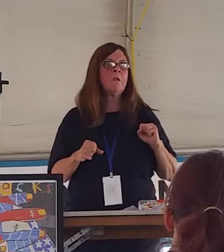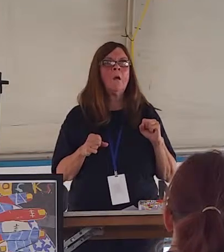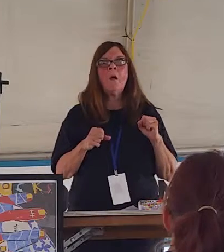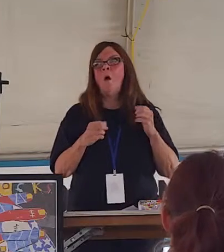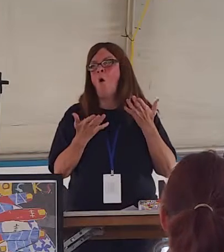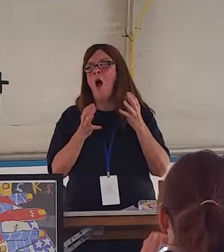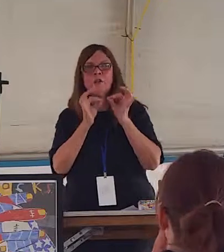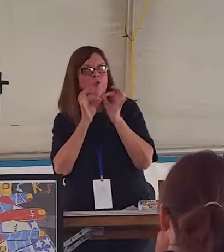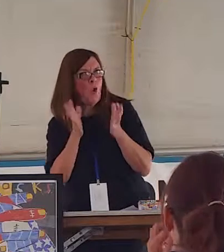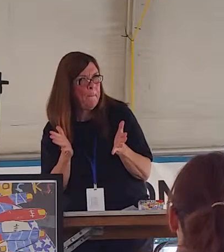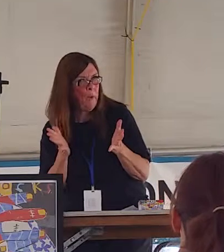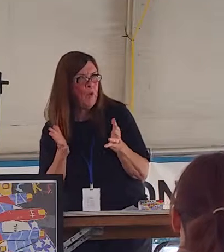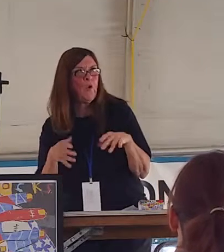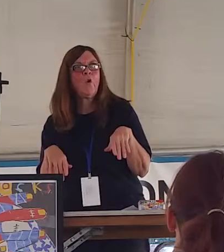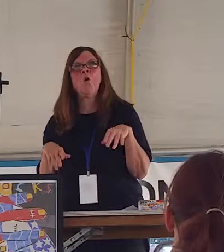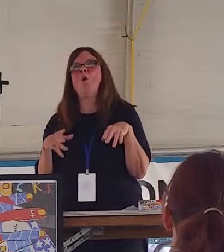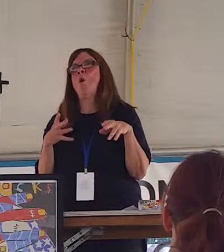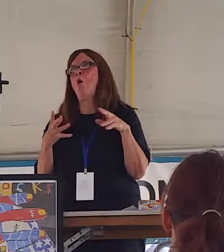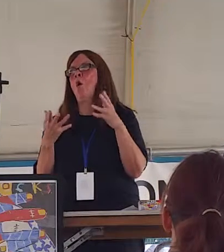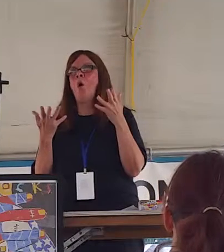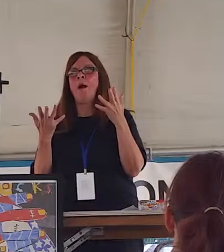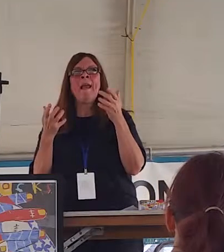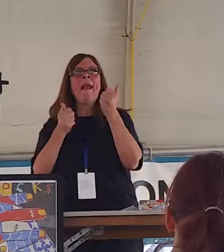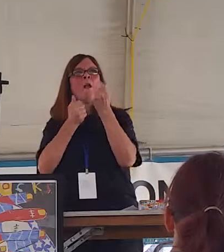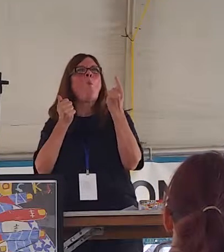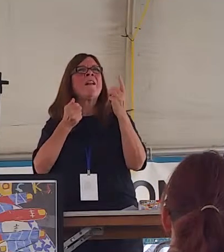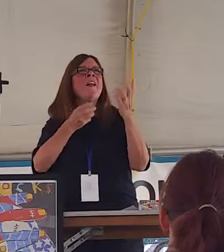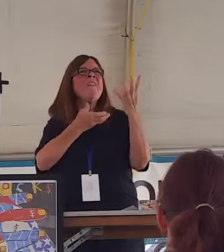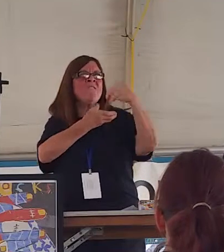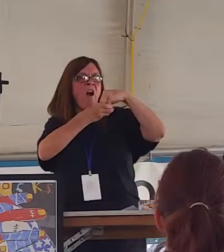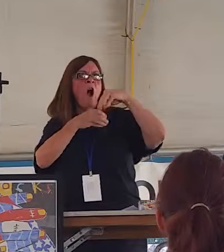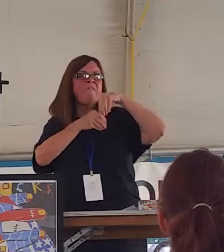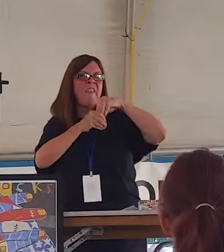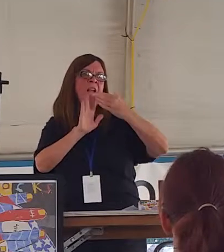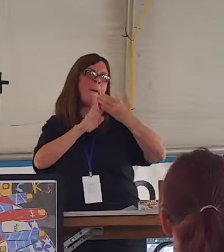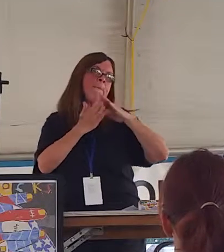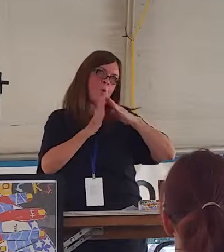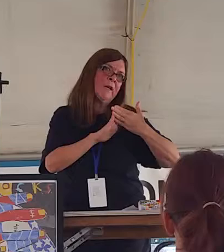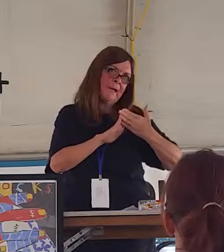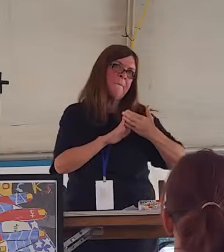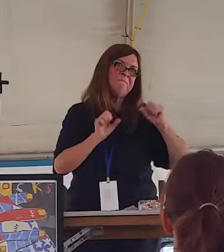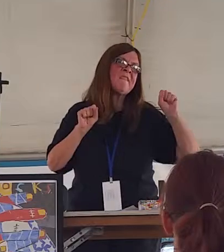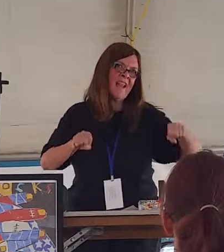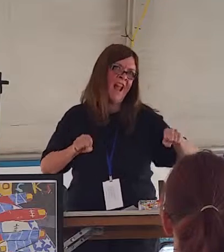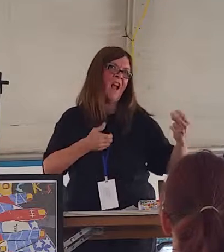but they were hearing children of deaf parents, interpreters, different people that were involved in the deaf community.